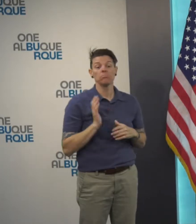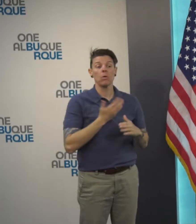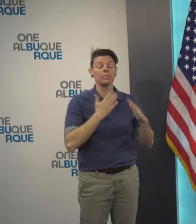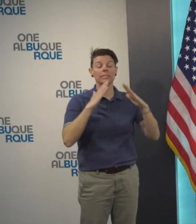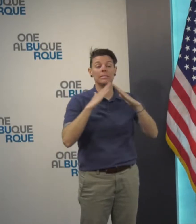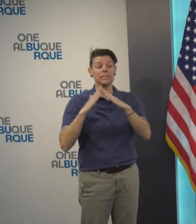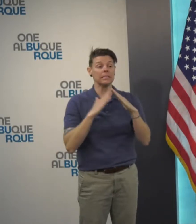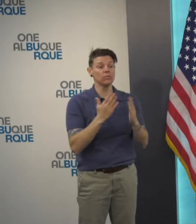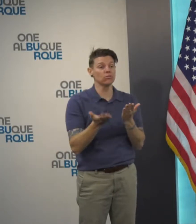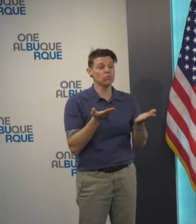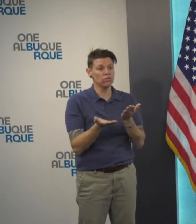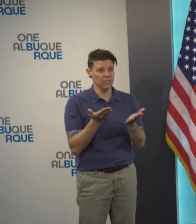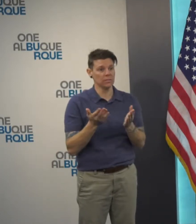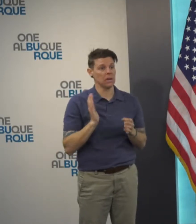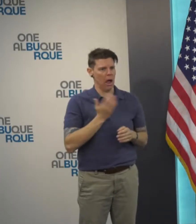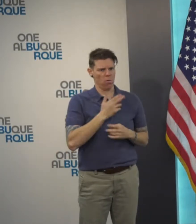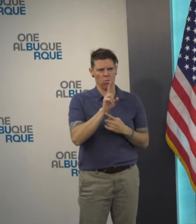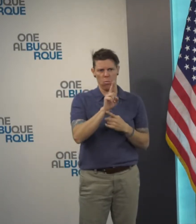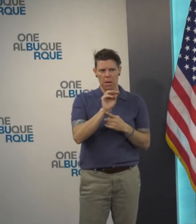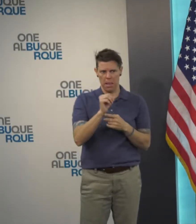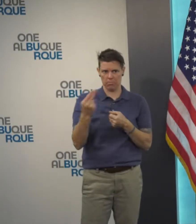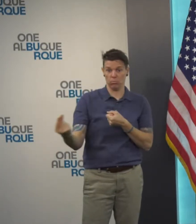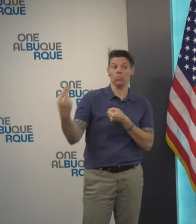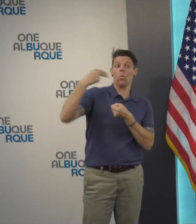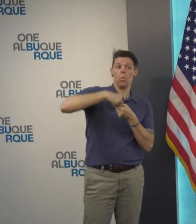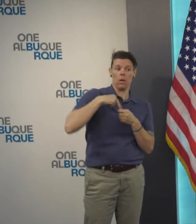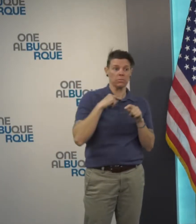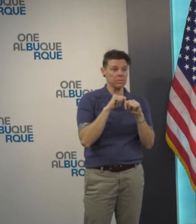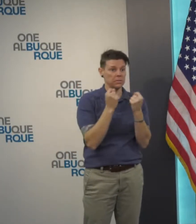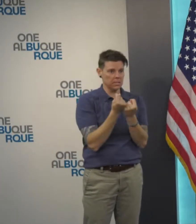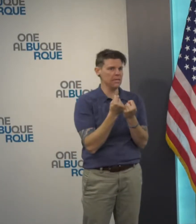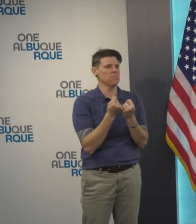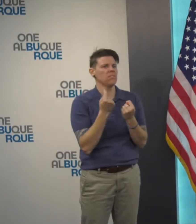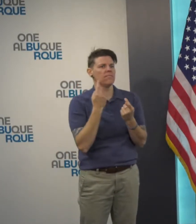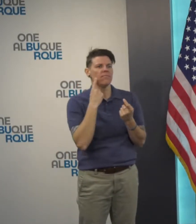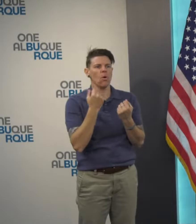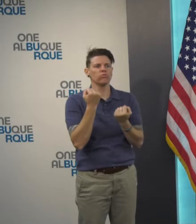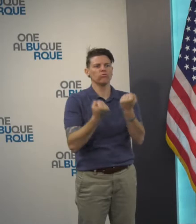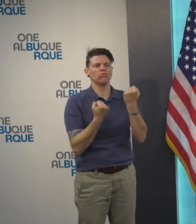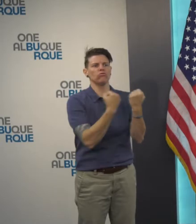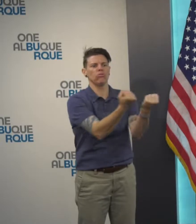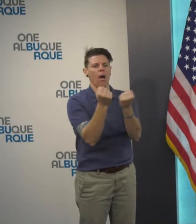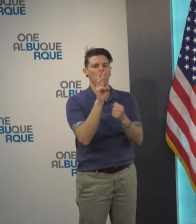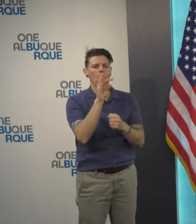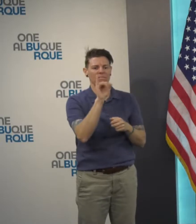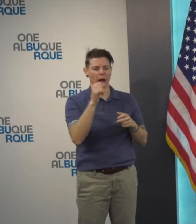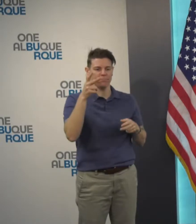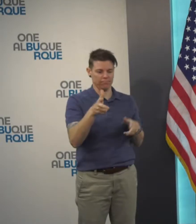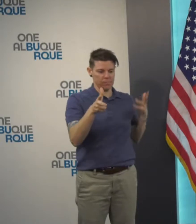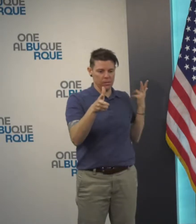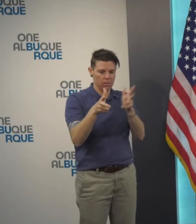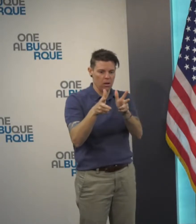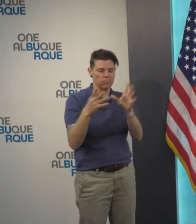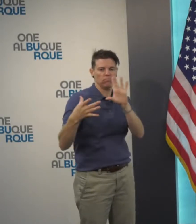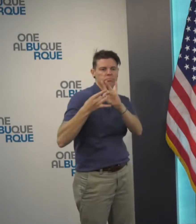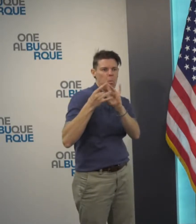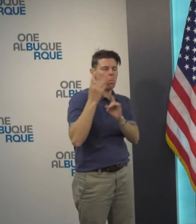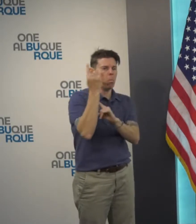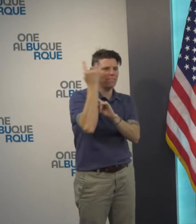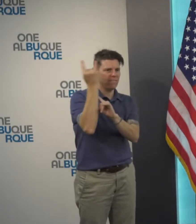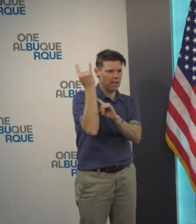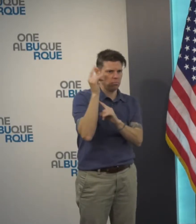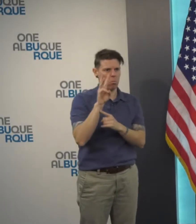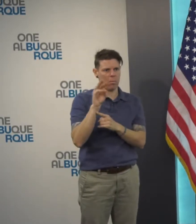joining our team with respect to the concept of drive-up Wi-Fi. And the Wi-Fi on Wheels program is now offering free outdoor